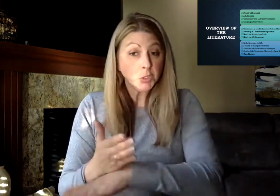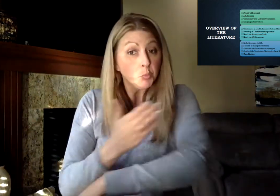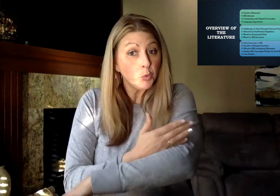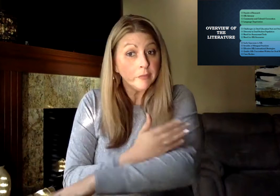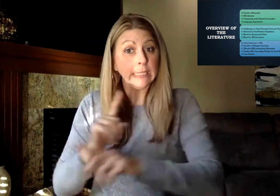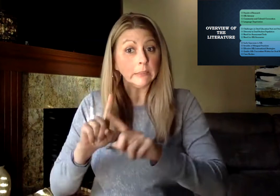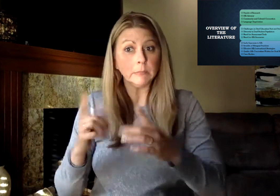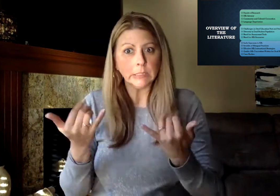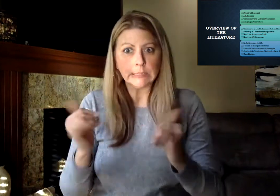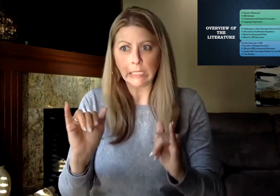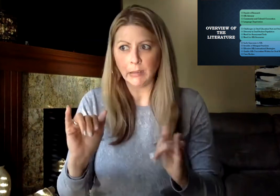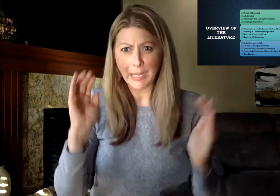literature, poetry.